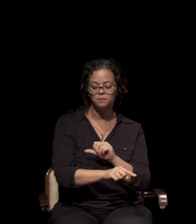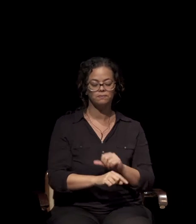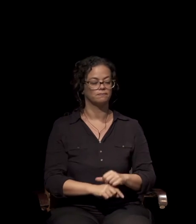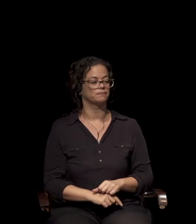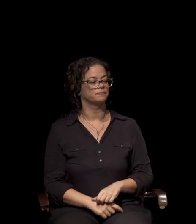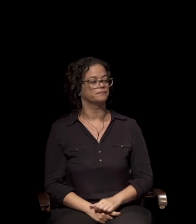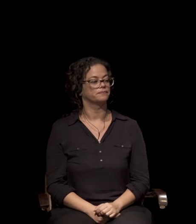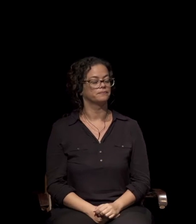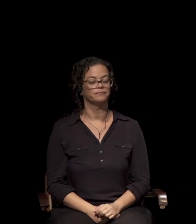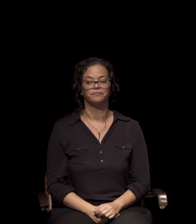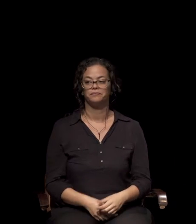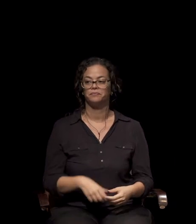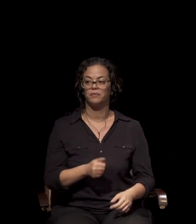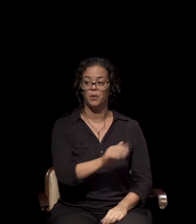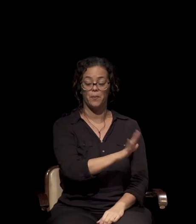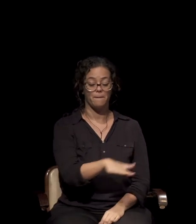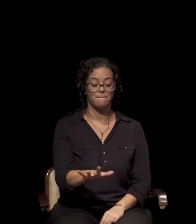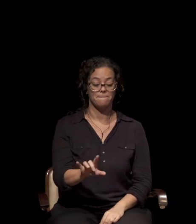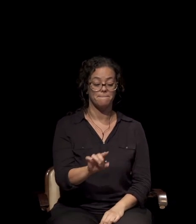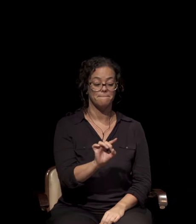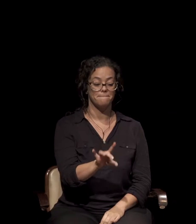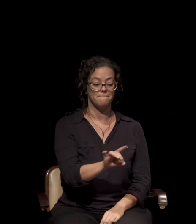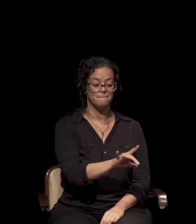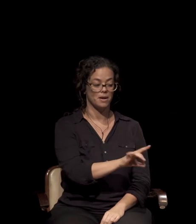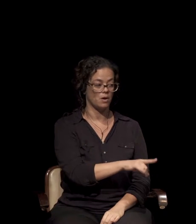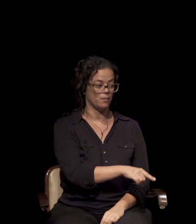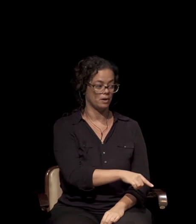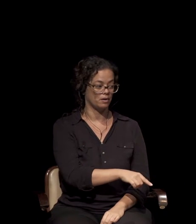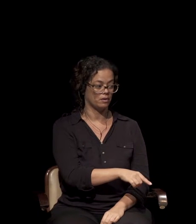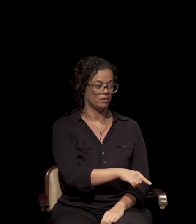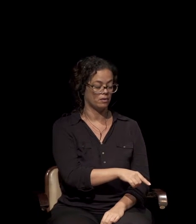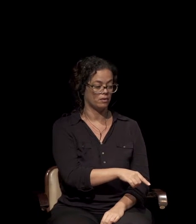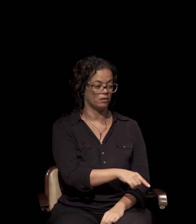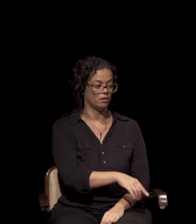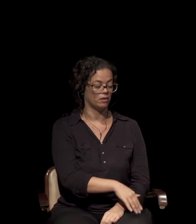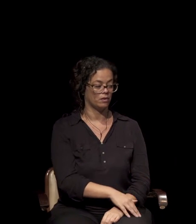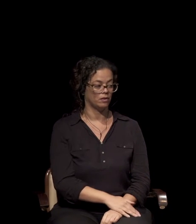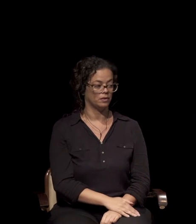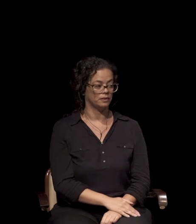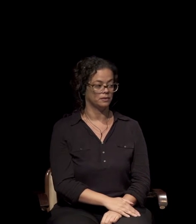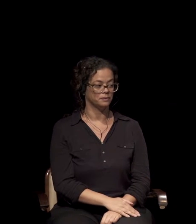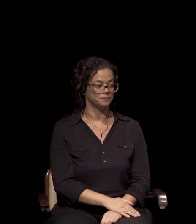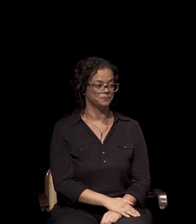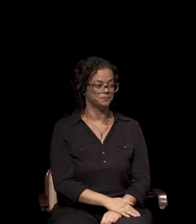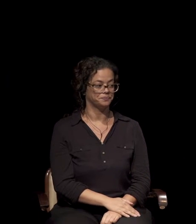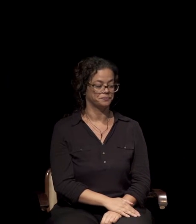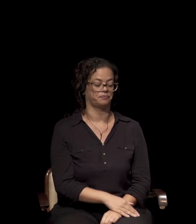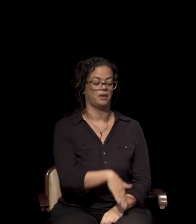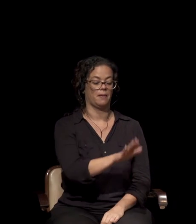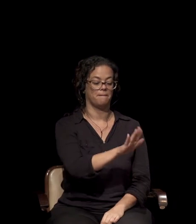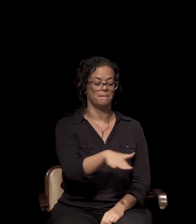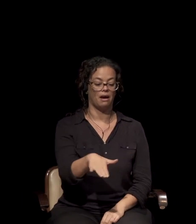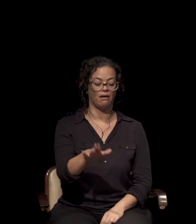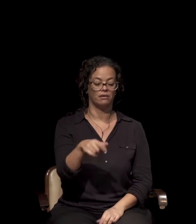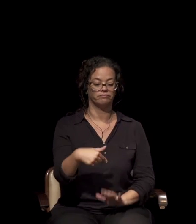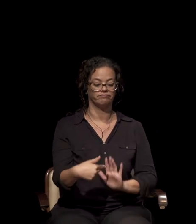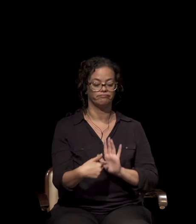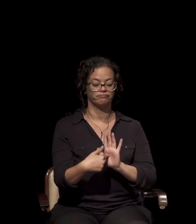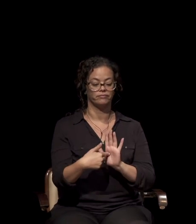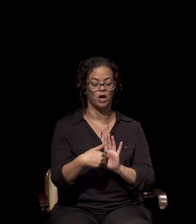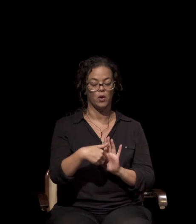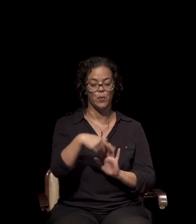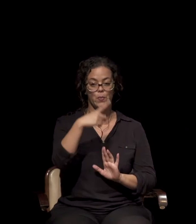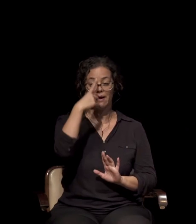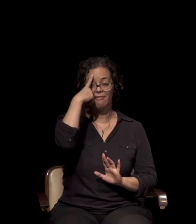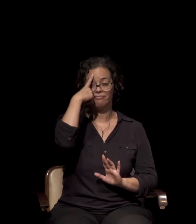threatening all that adult subjectivity is based on. Generally, our whole idea